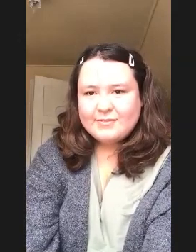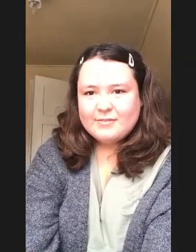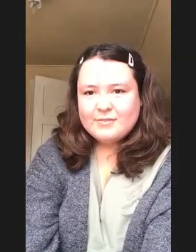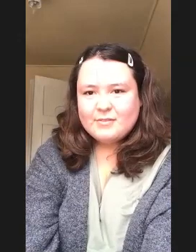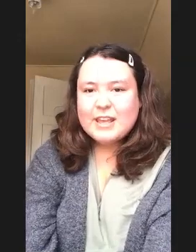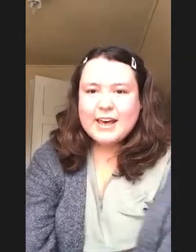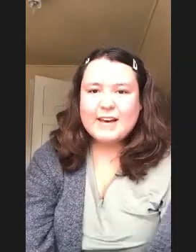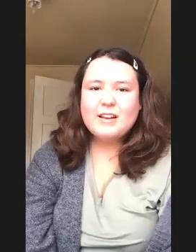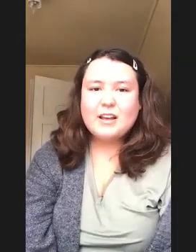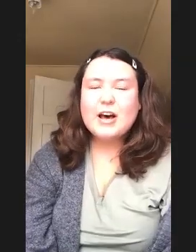Yeah.